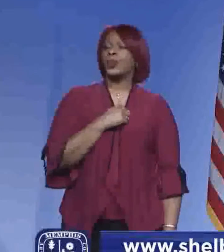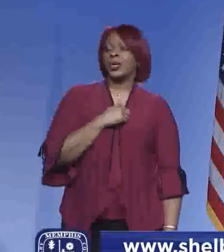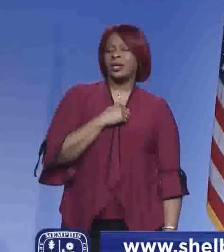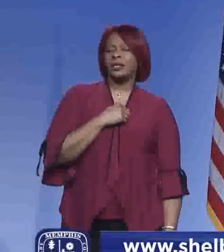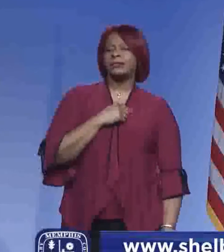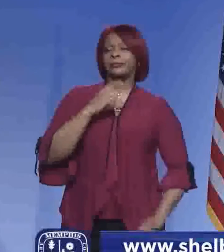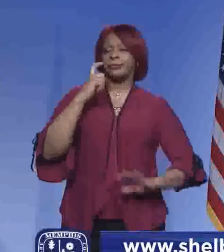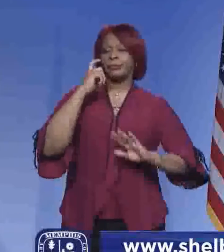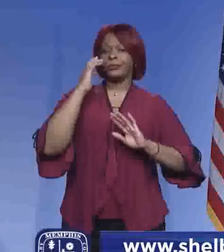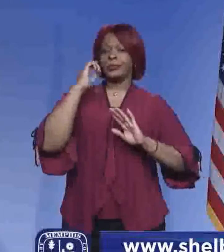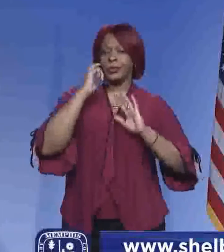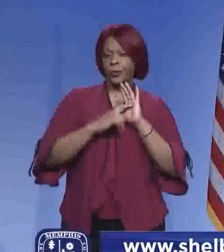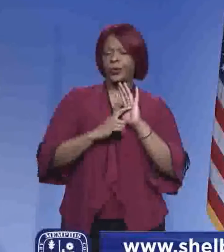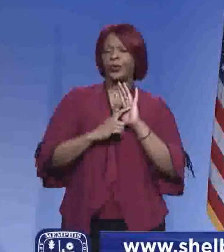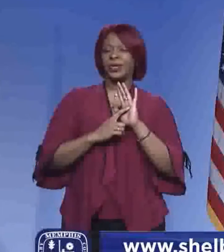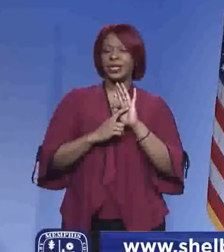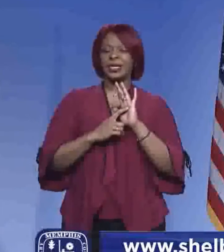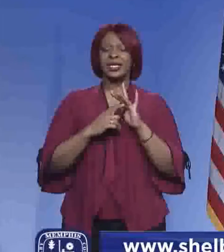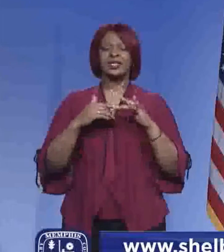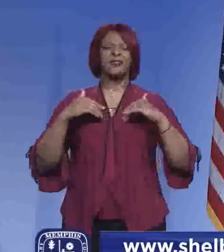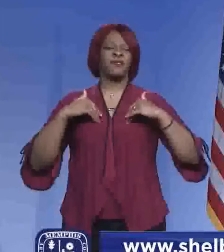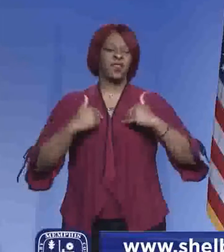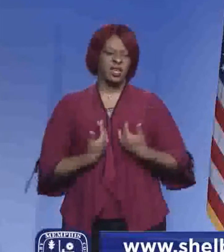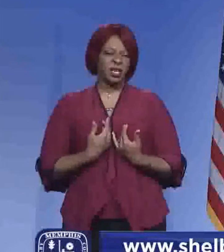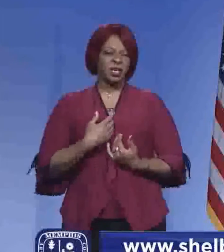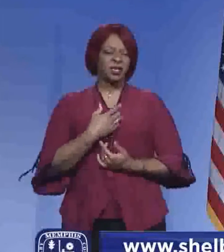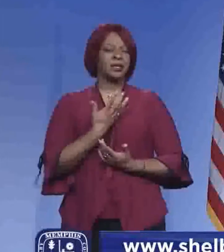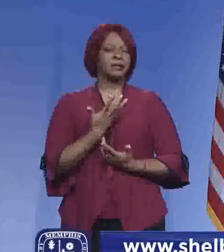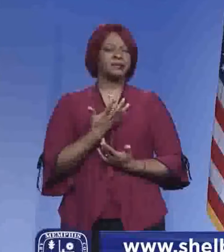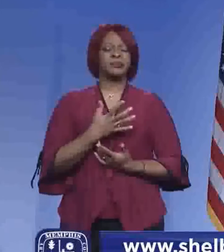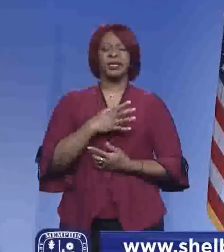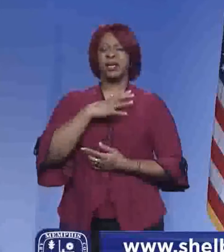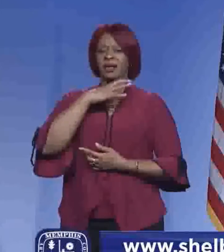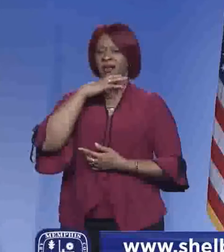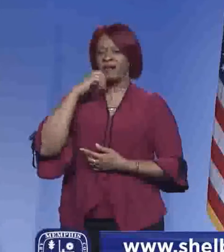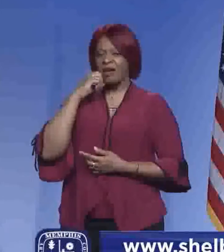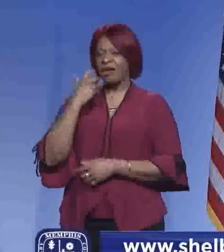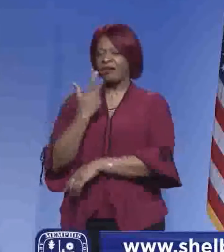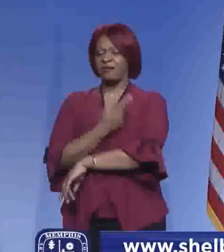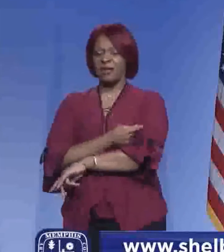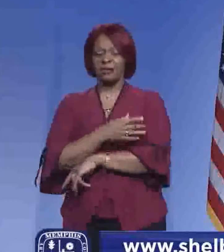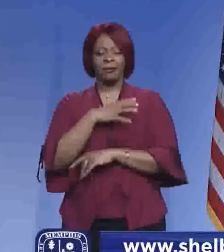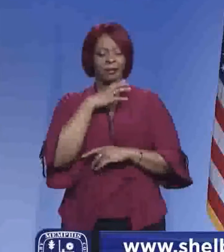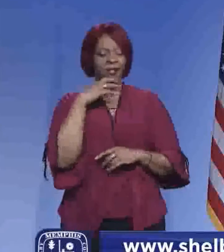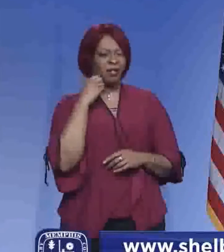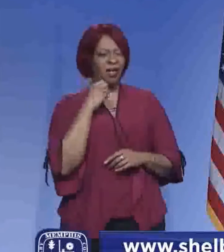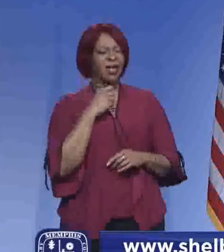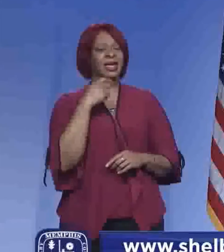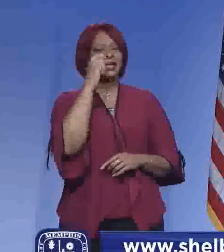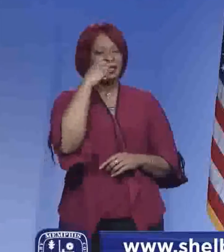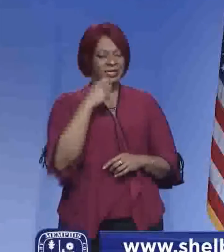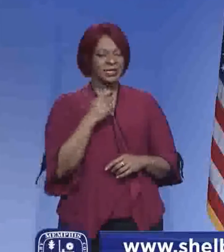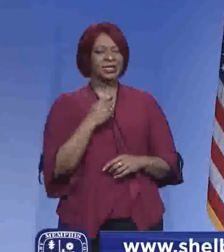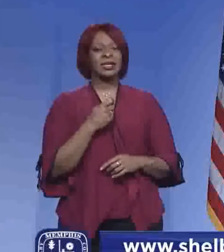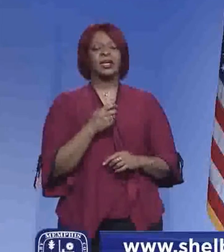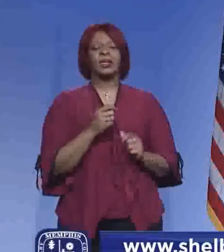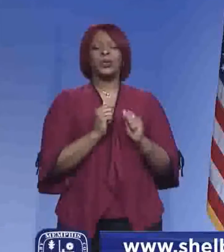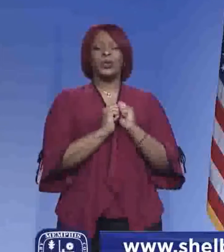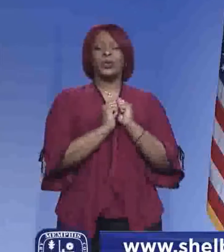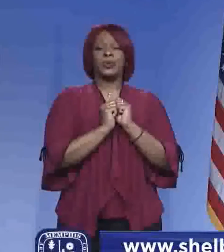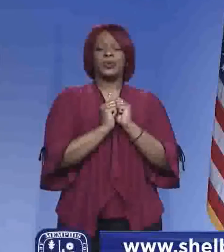We also know, though, that there's a bit of fatigue, right? Whether it's with the vaccine or testing or whatever, there's a bit of fatigue